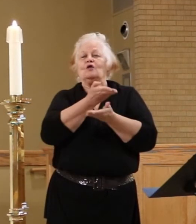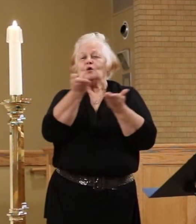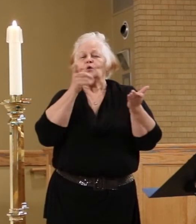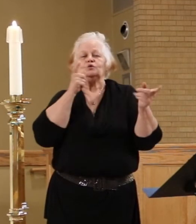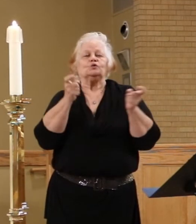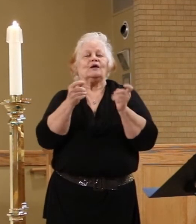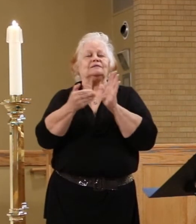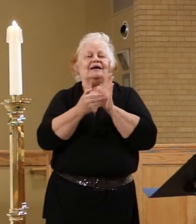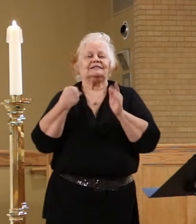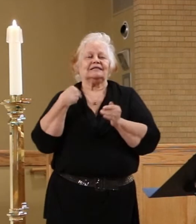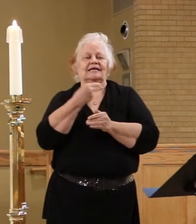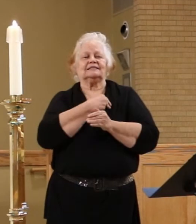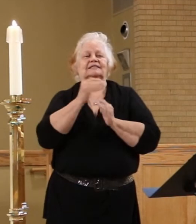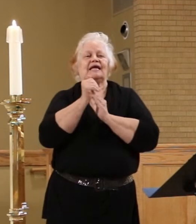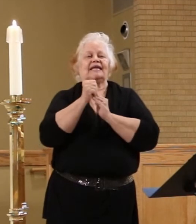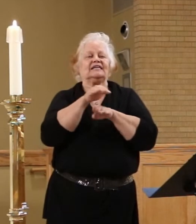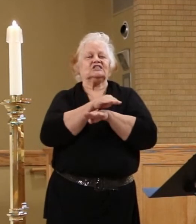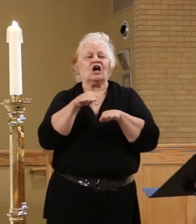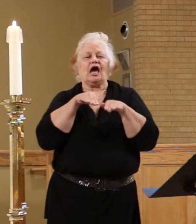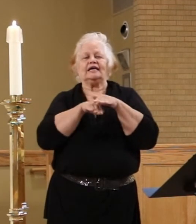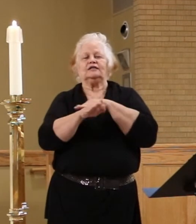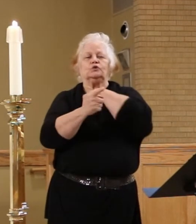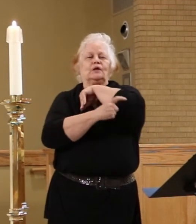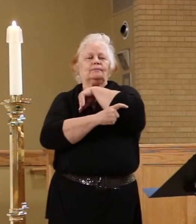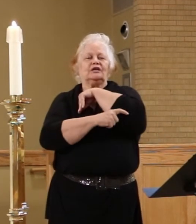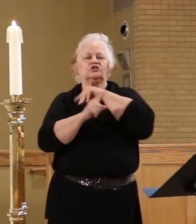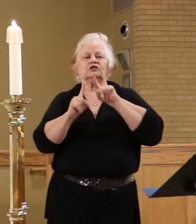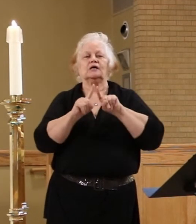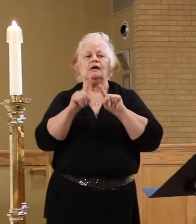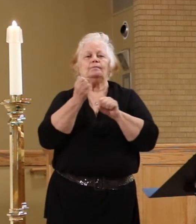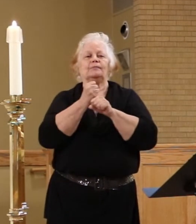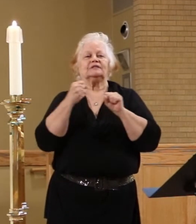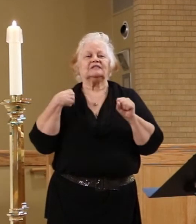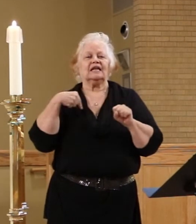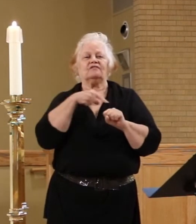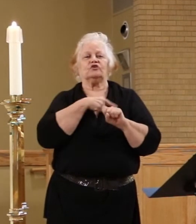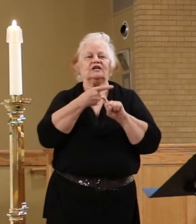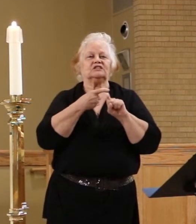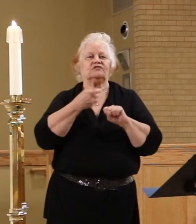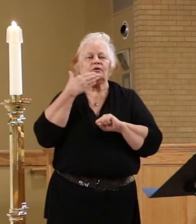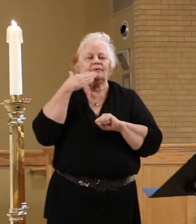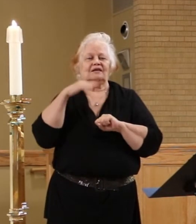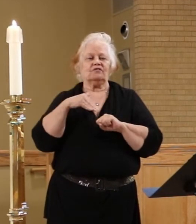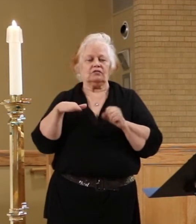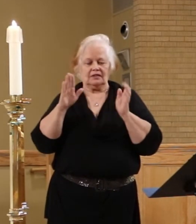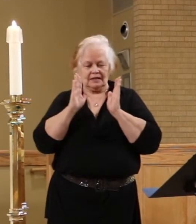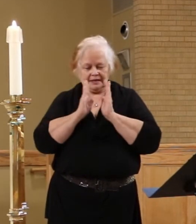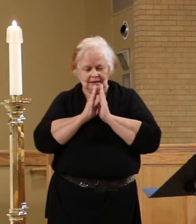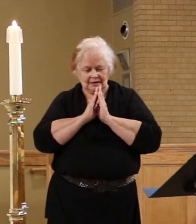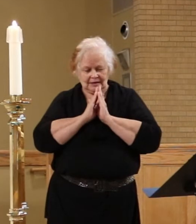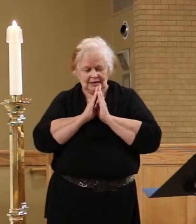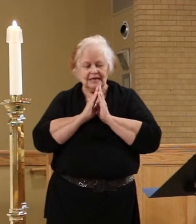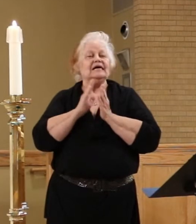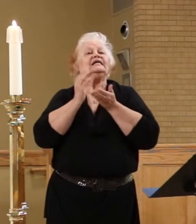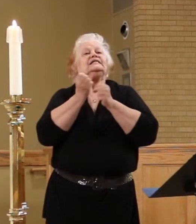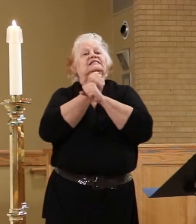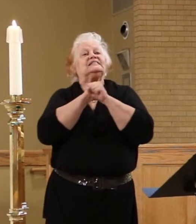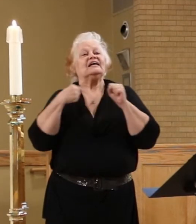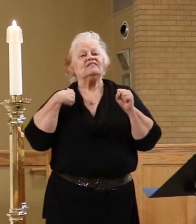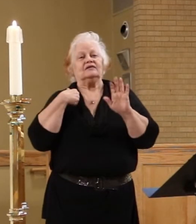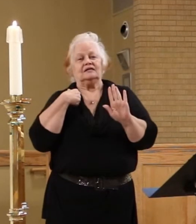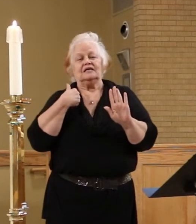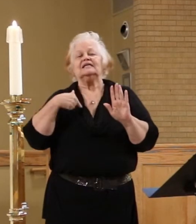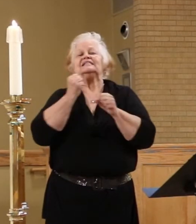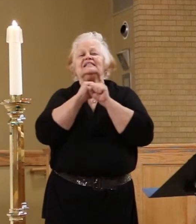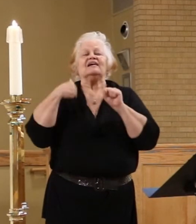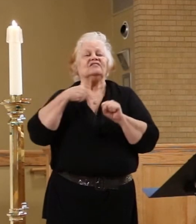who trespass against us, and lead us not into temptation, but deliver us from evil. Deliver us, Lord, we pray,